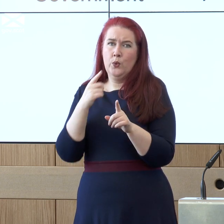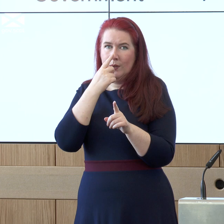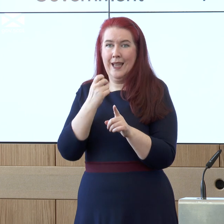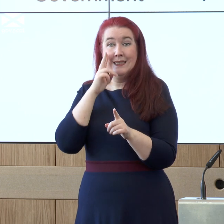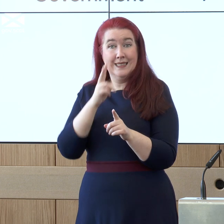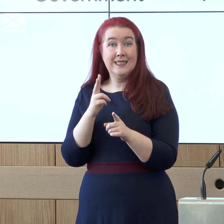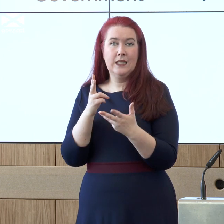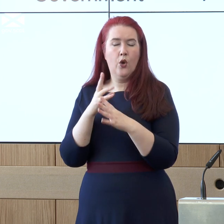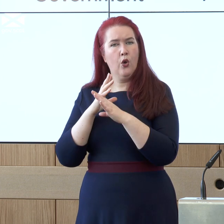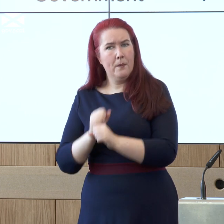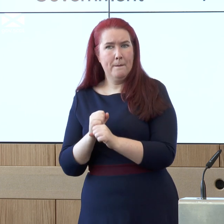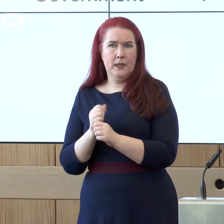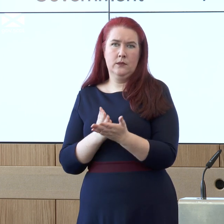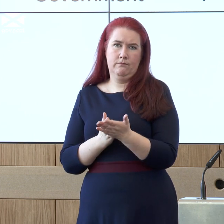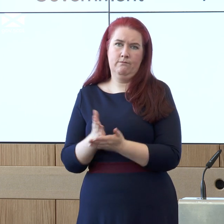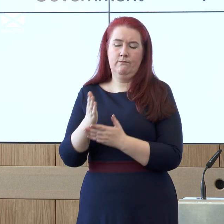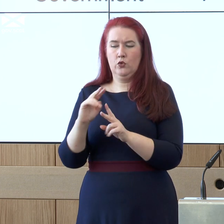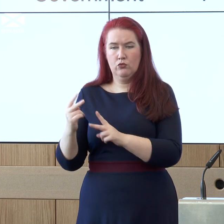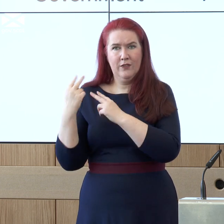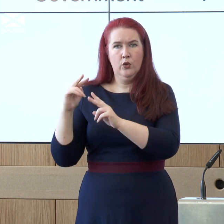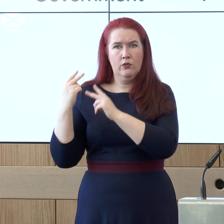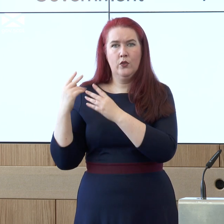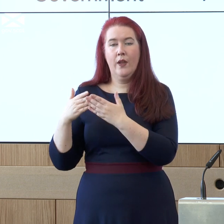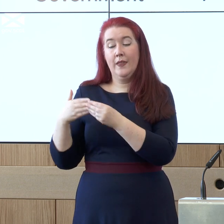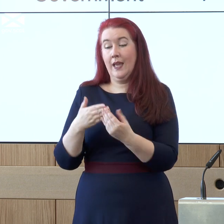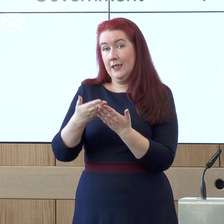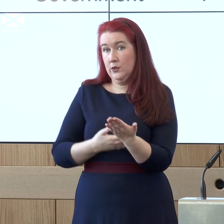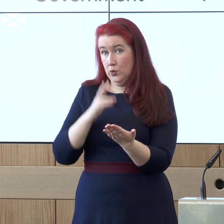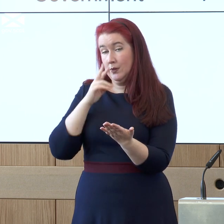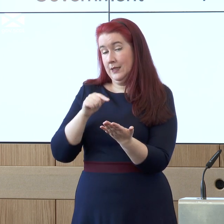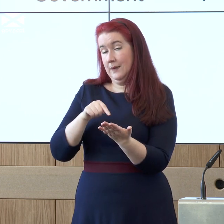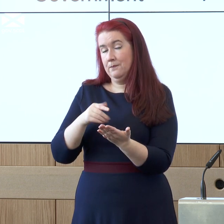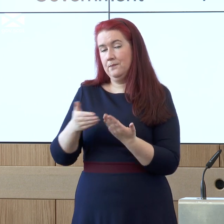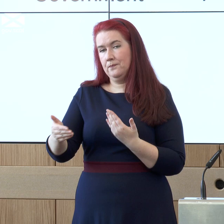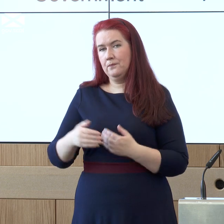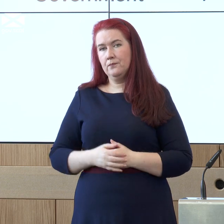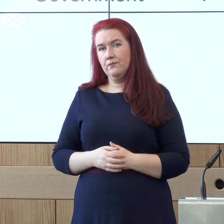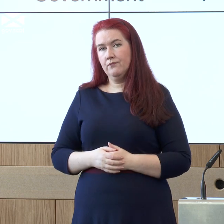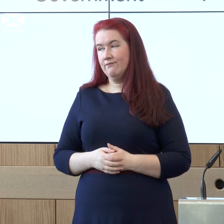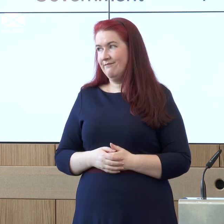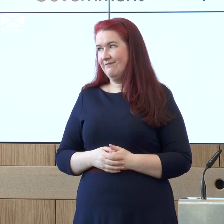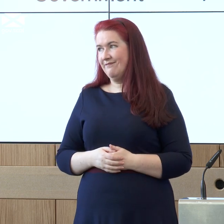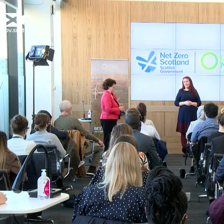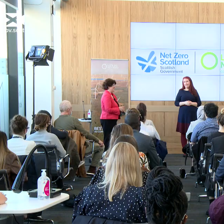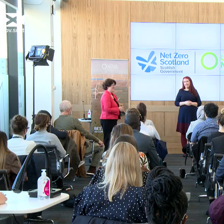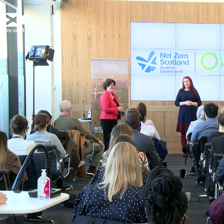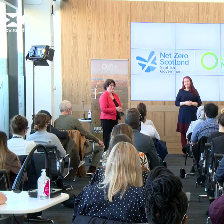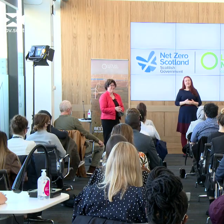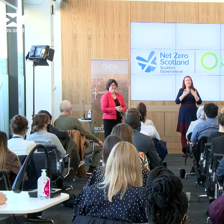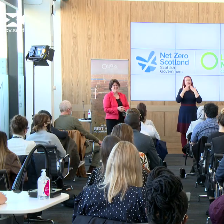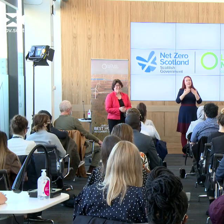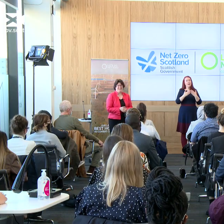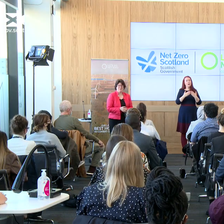to that as these reviews take place and guidance is updated in the period to come. Thank you very much, First